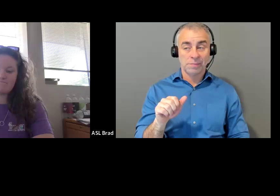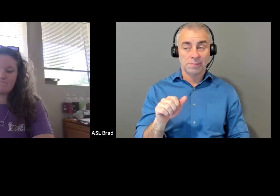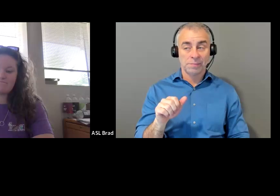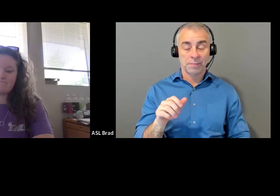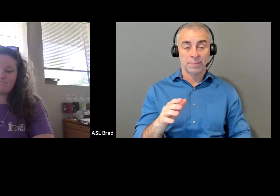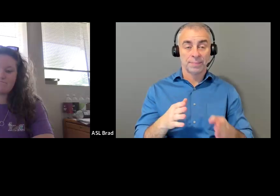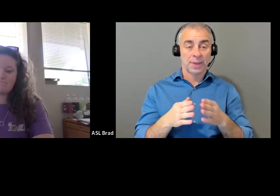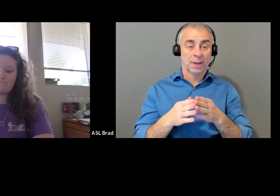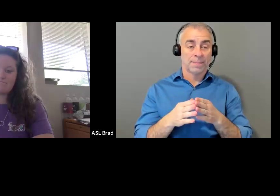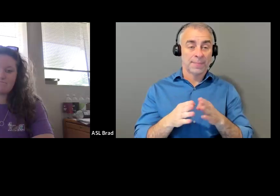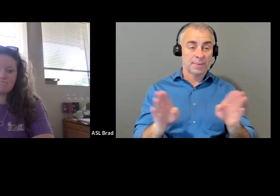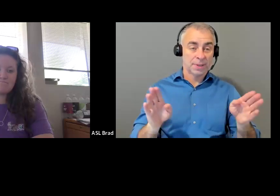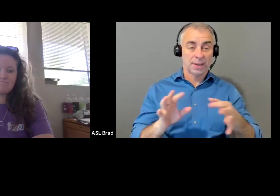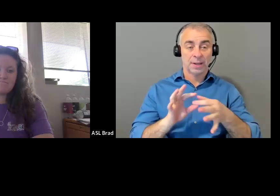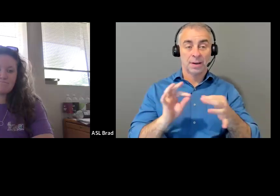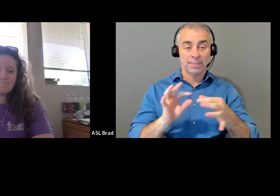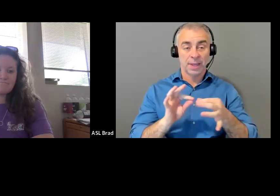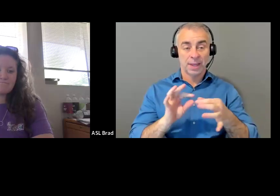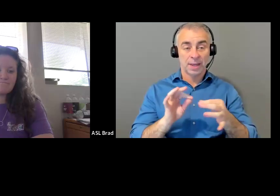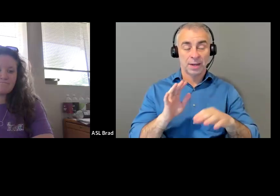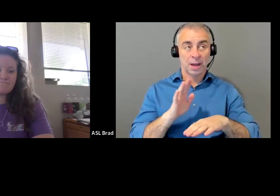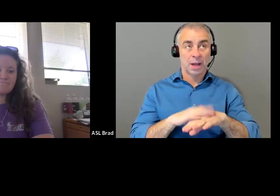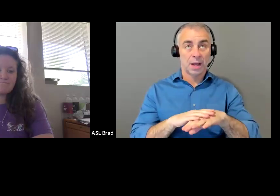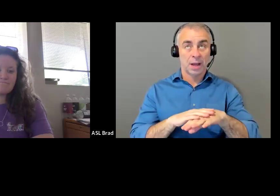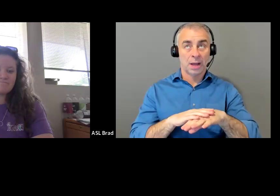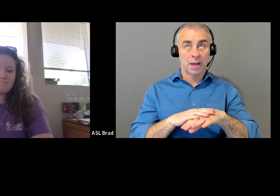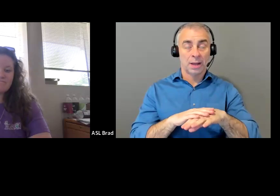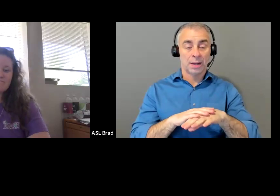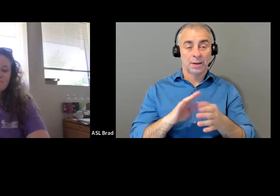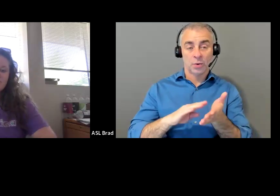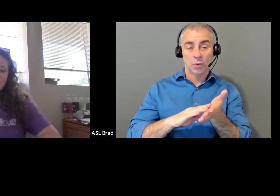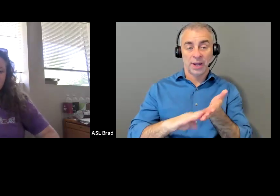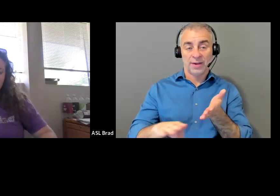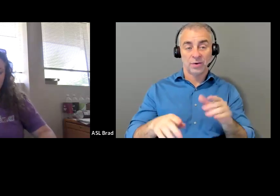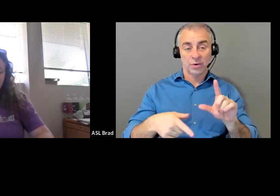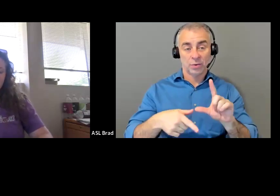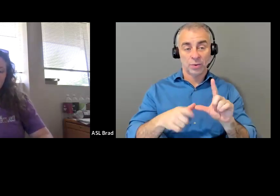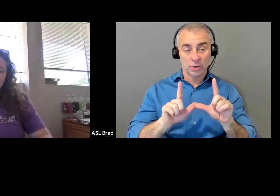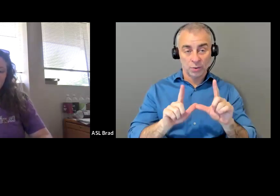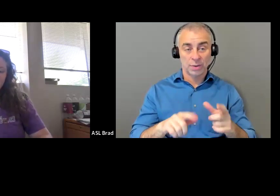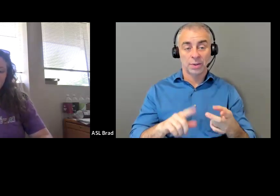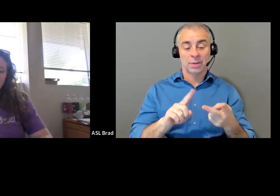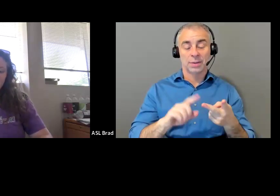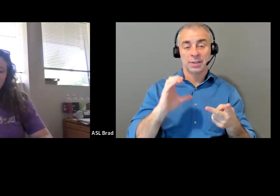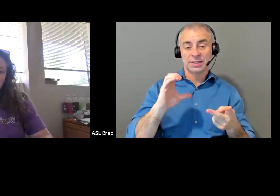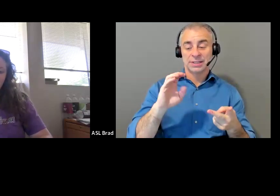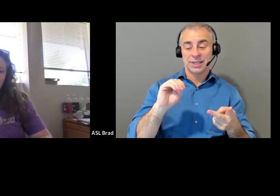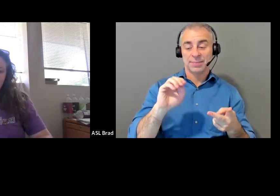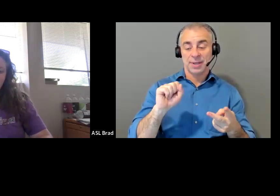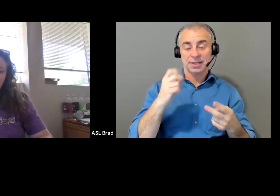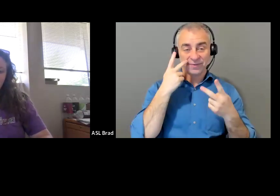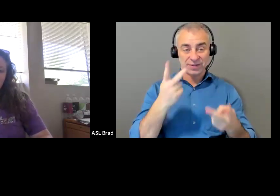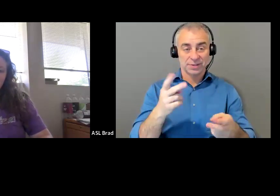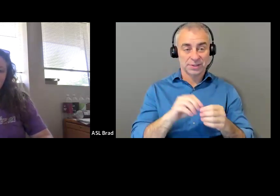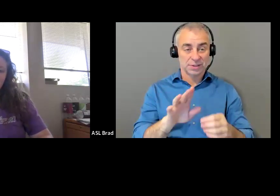public comment on, say, the waiver renewals or CMS visits in your home